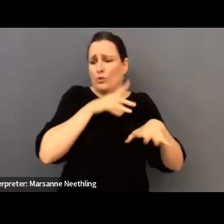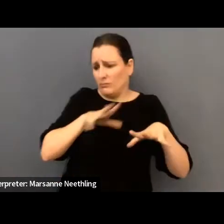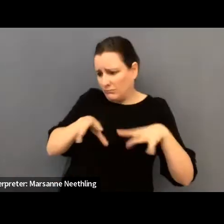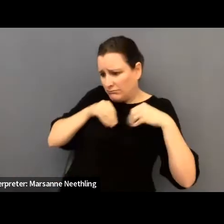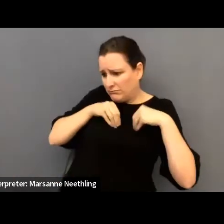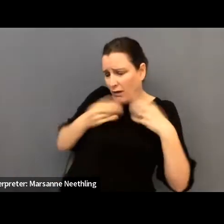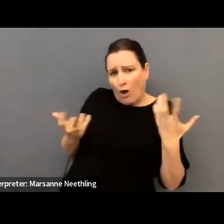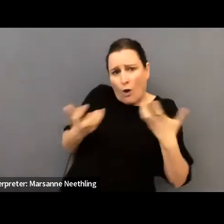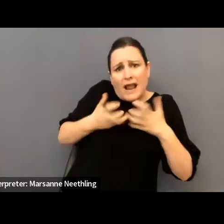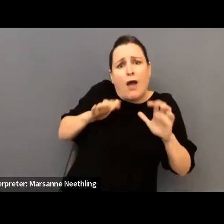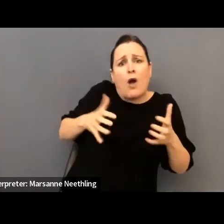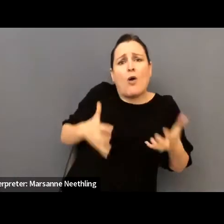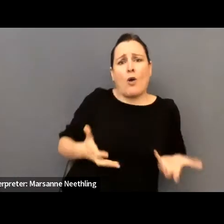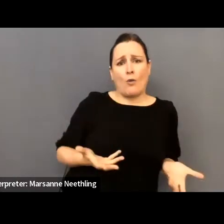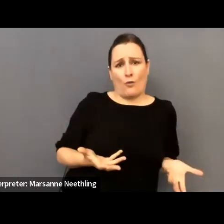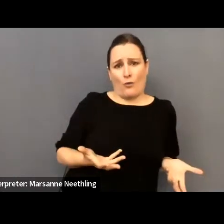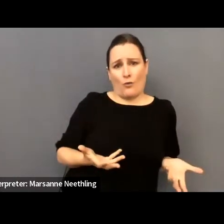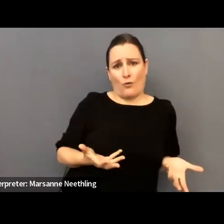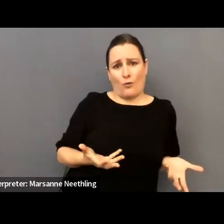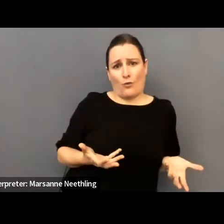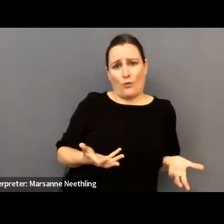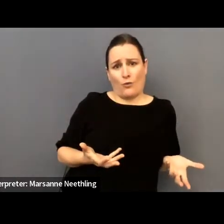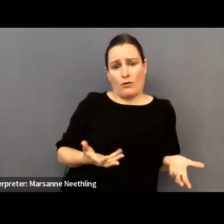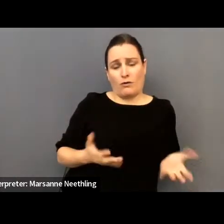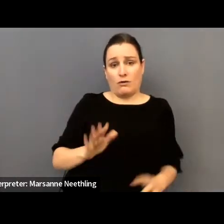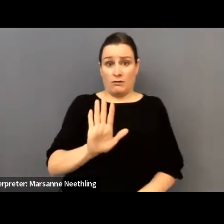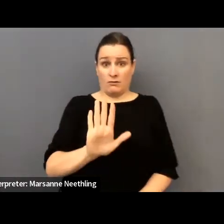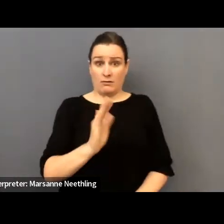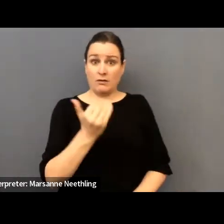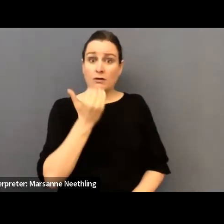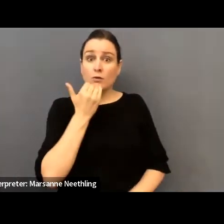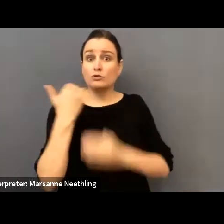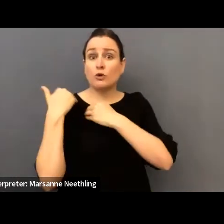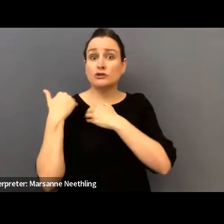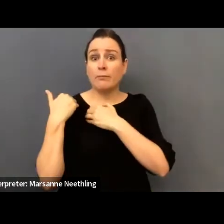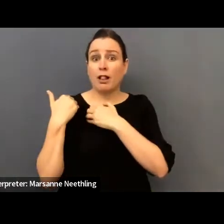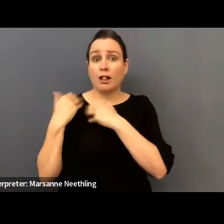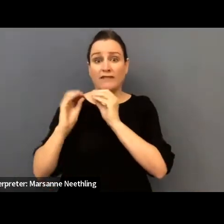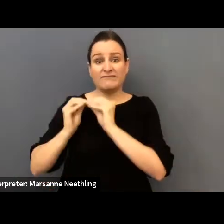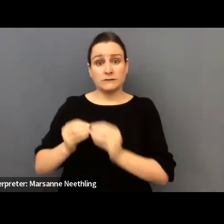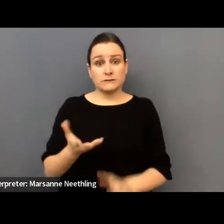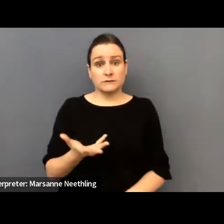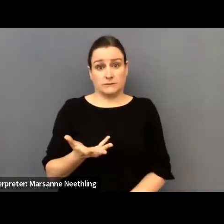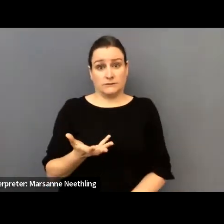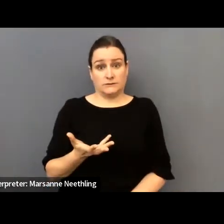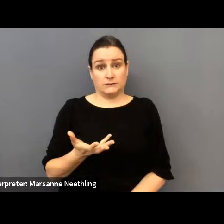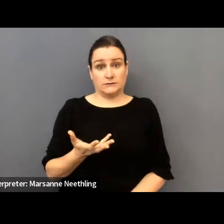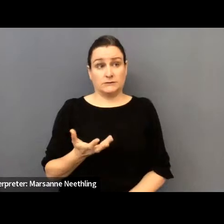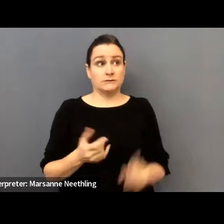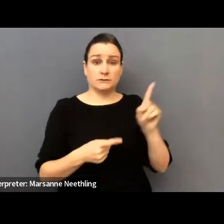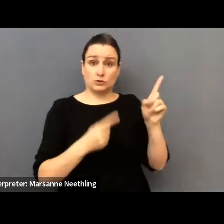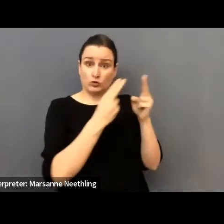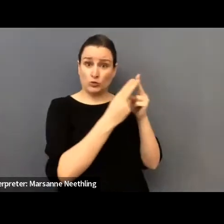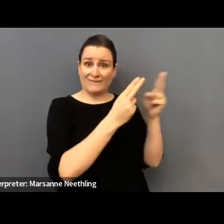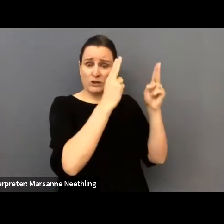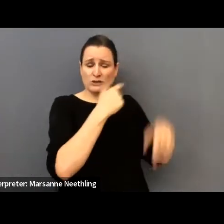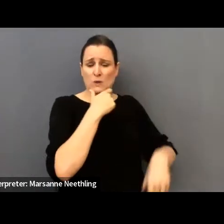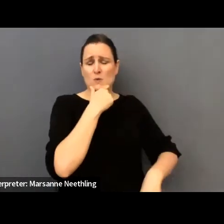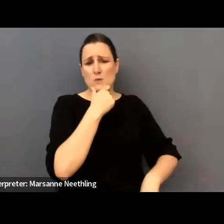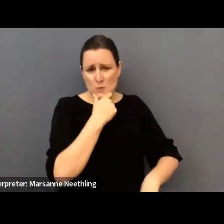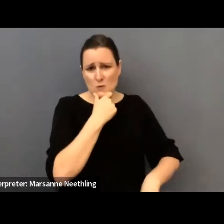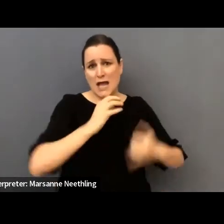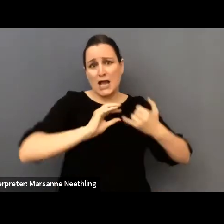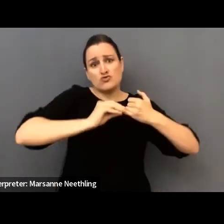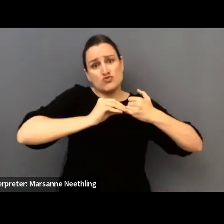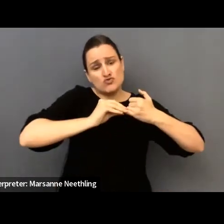whose responsibility is it? Is it now higher education institutions that have to cover the gaps? And we can talk about